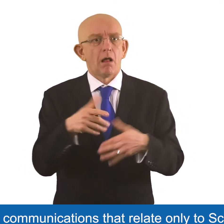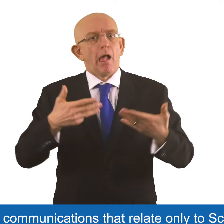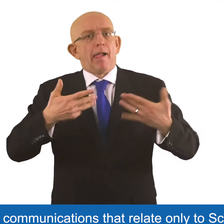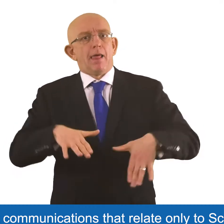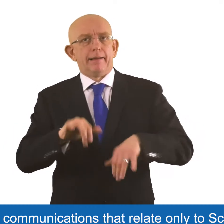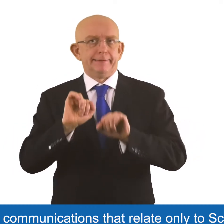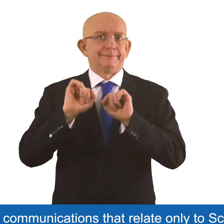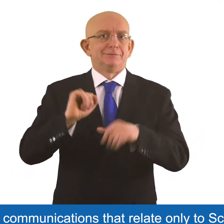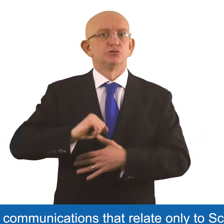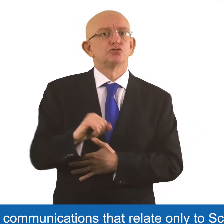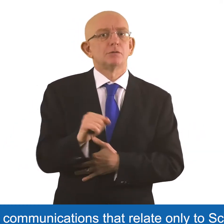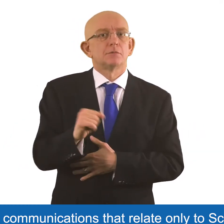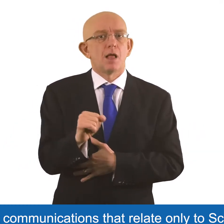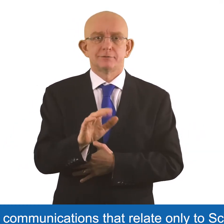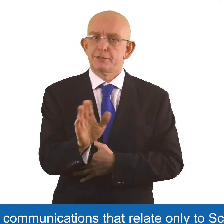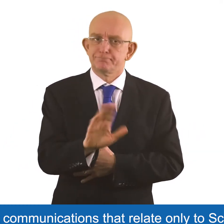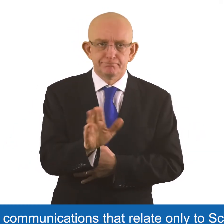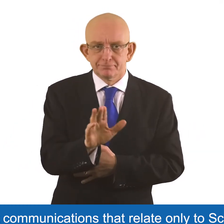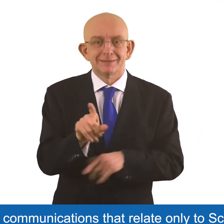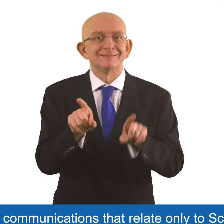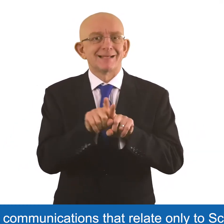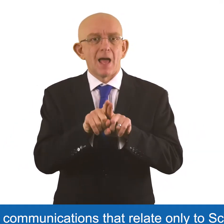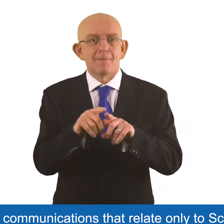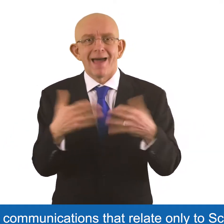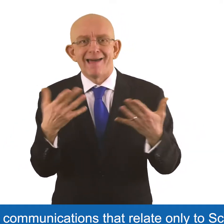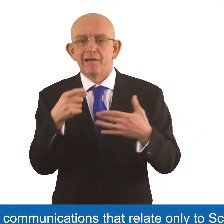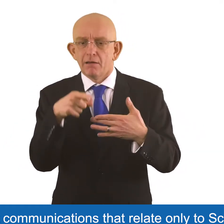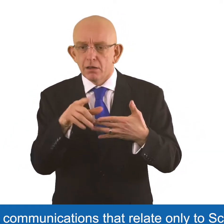communications that relate only to Scotland and do not relate to reserved matters,